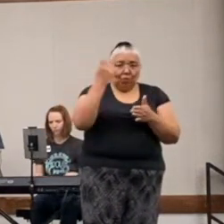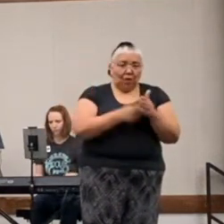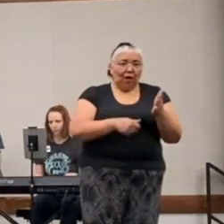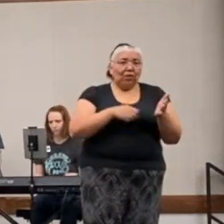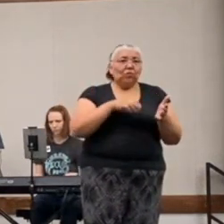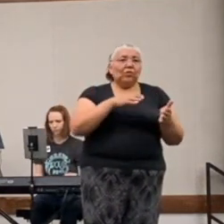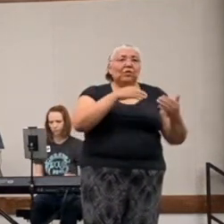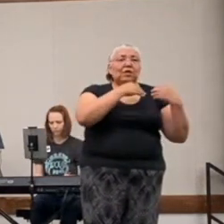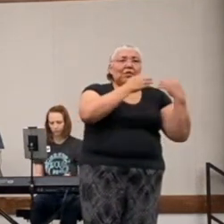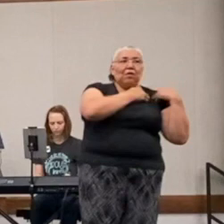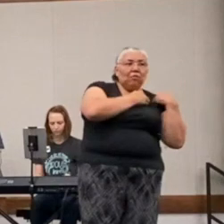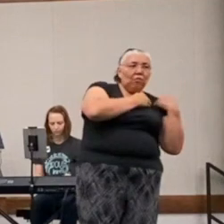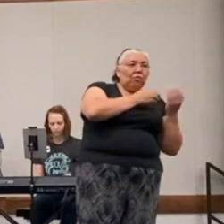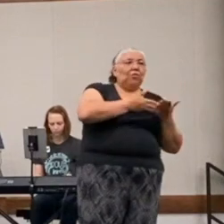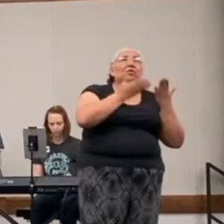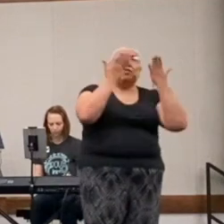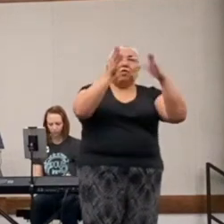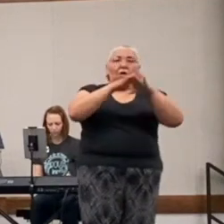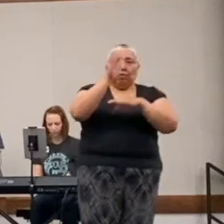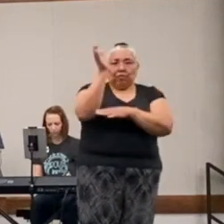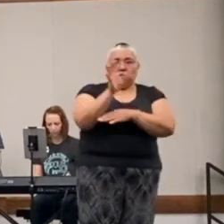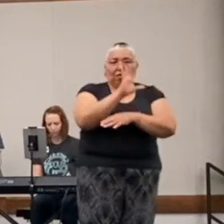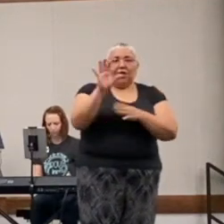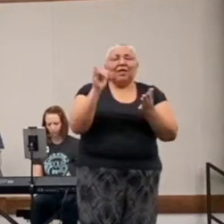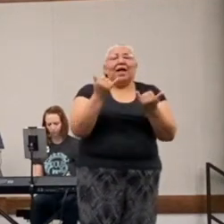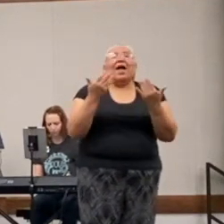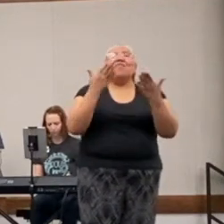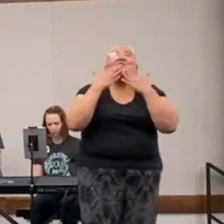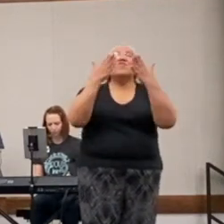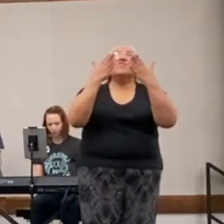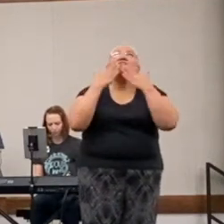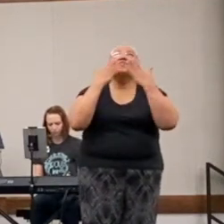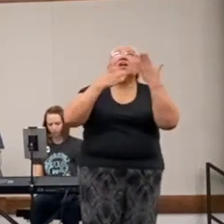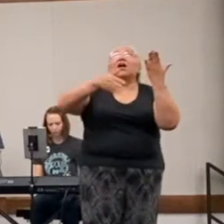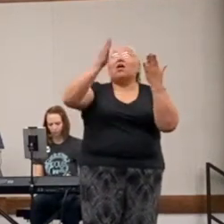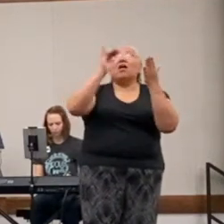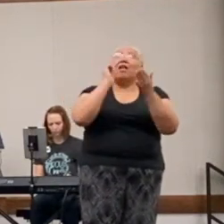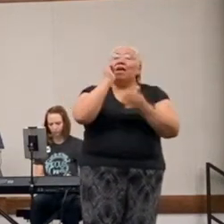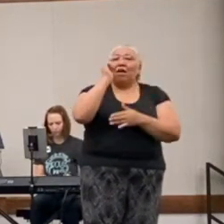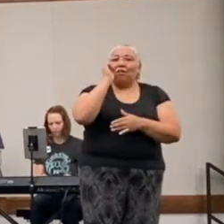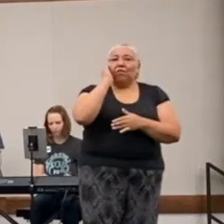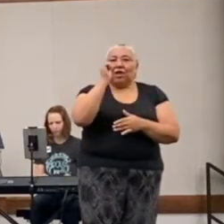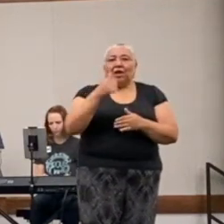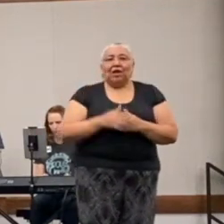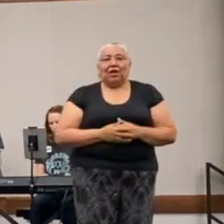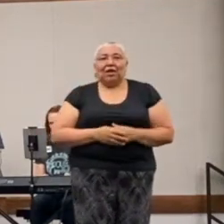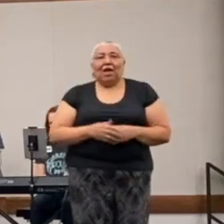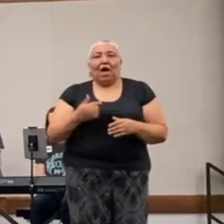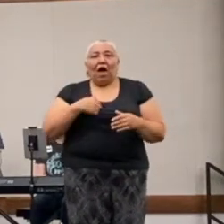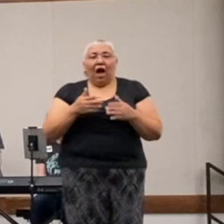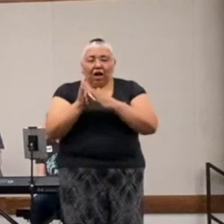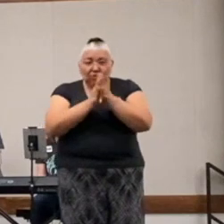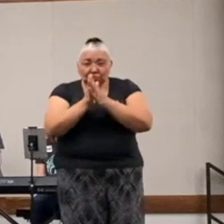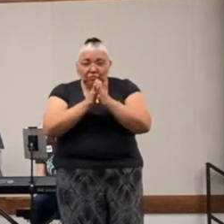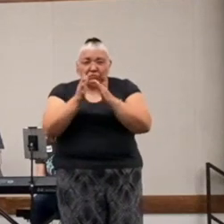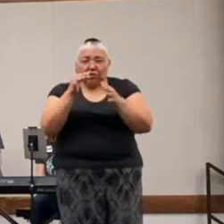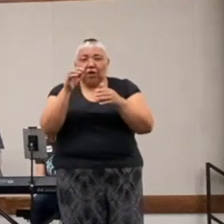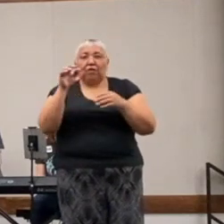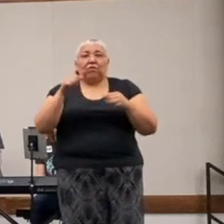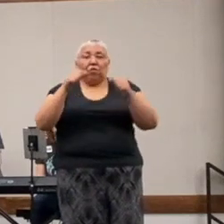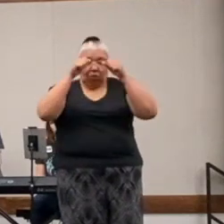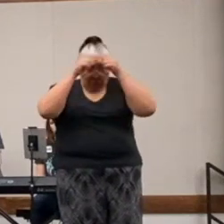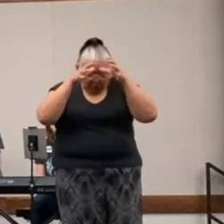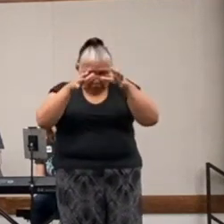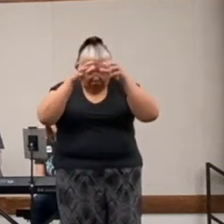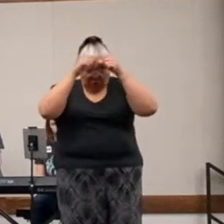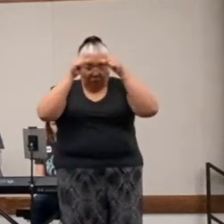cross. And I thank God for that every day. And so I strive to obey.